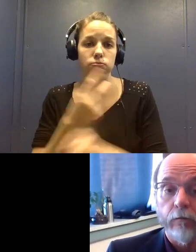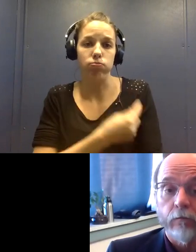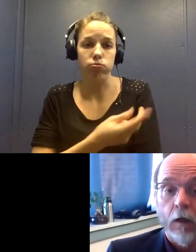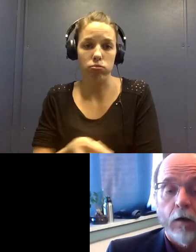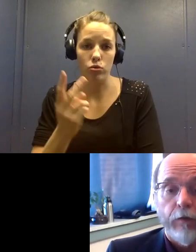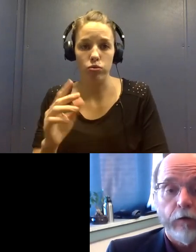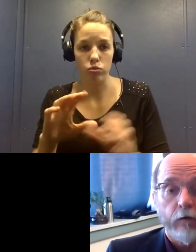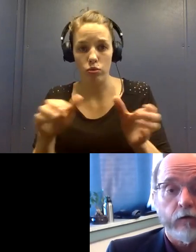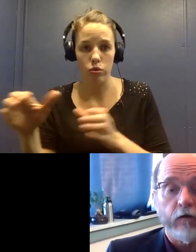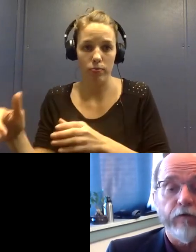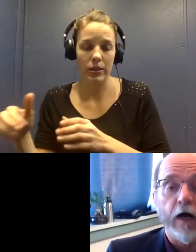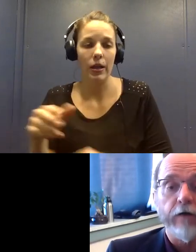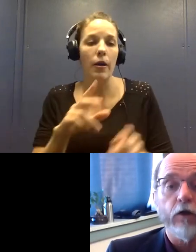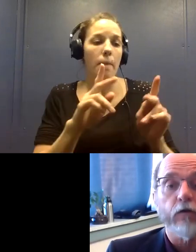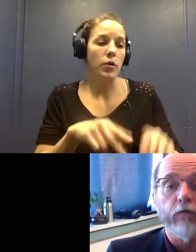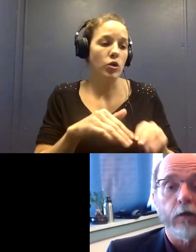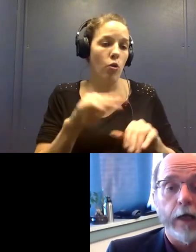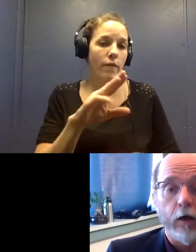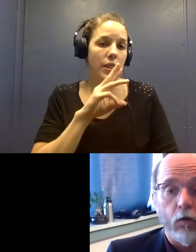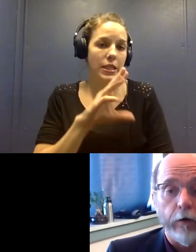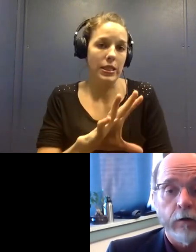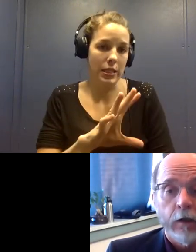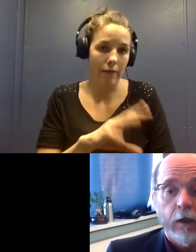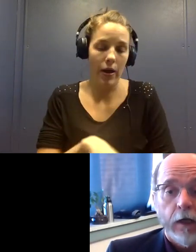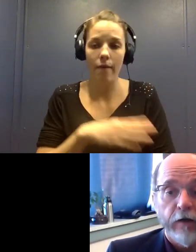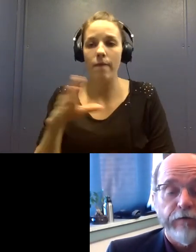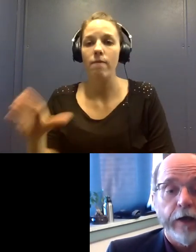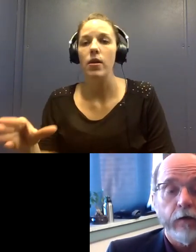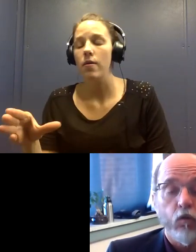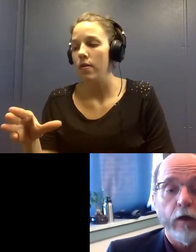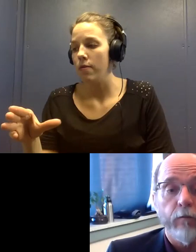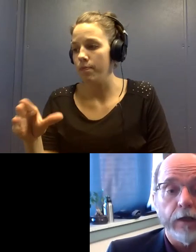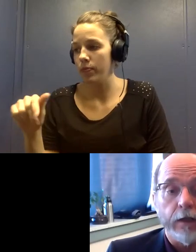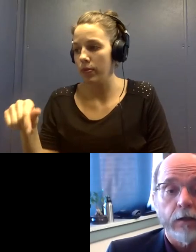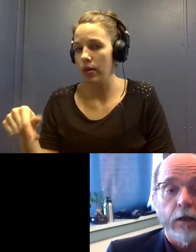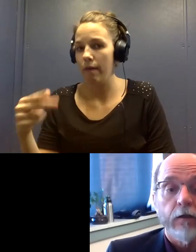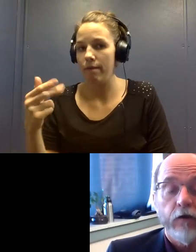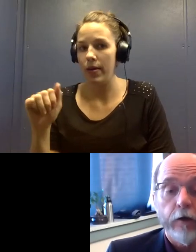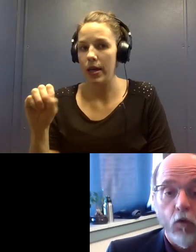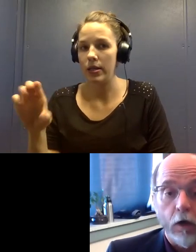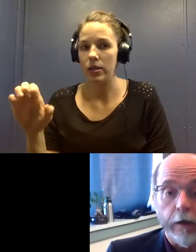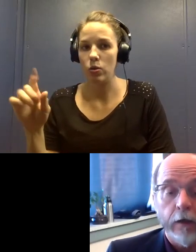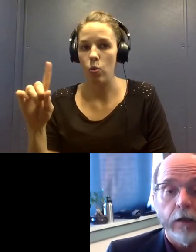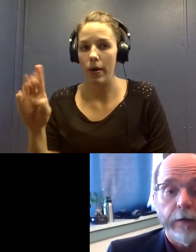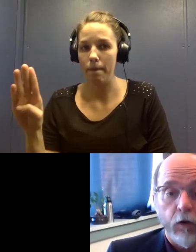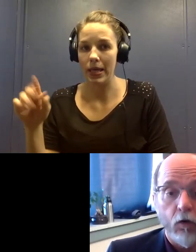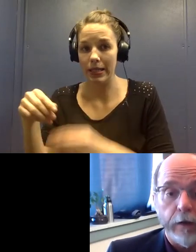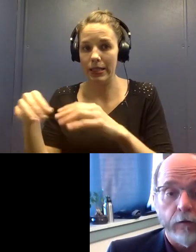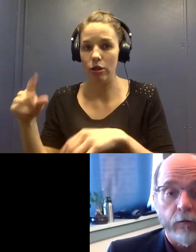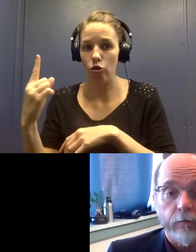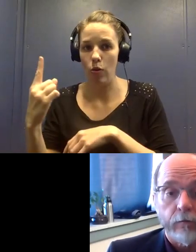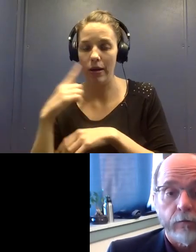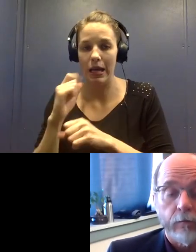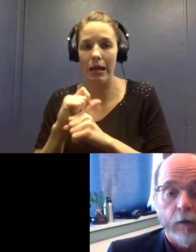groups, persons 65 years and older, and phase 1B, tier 1